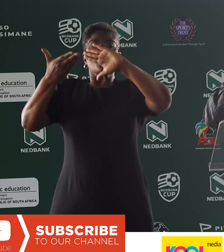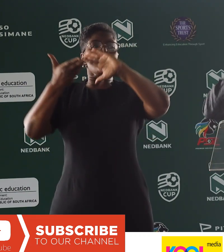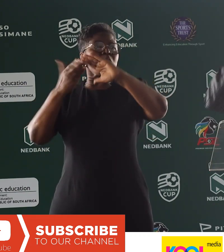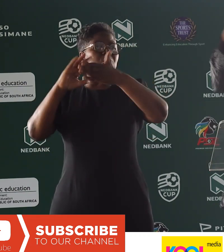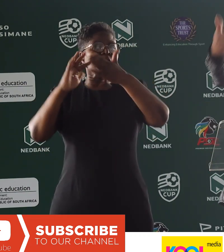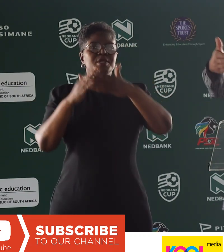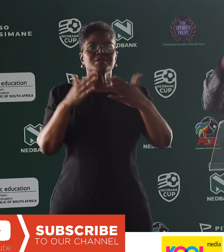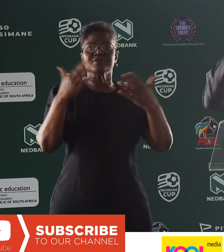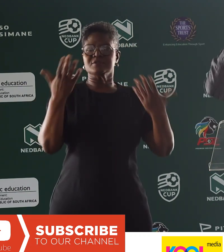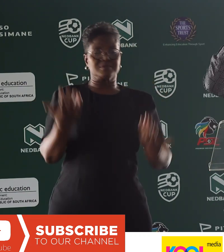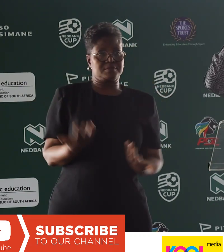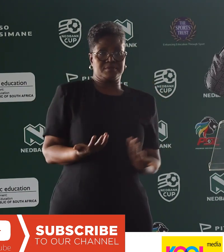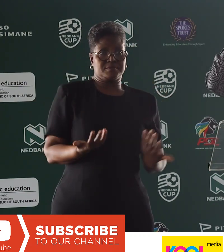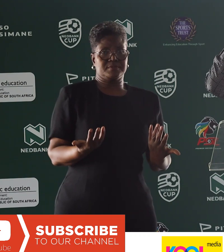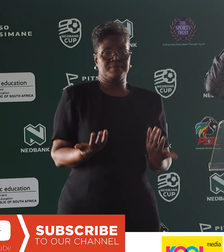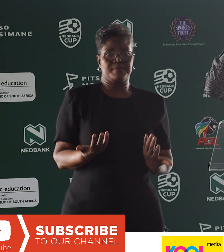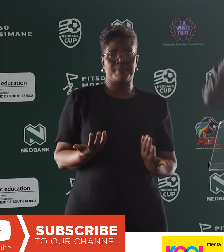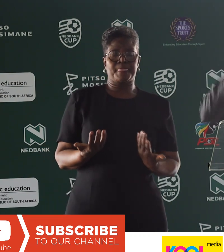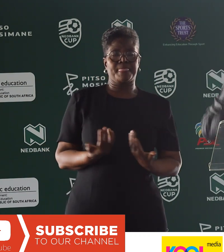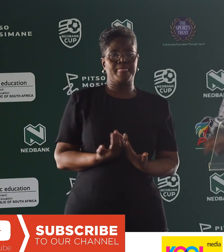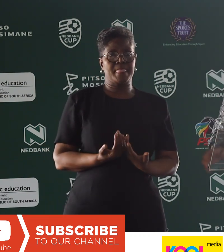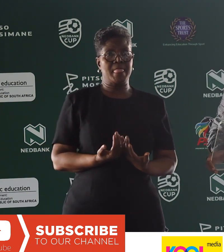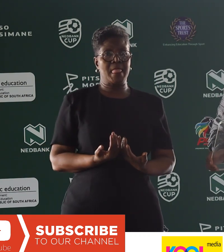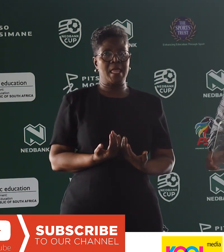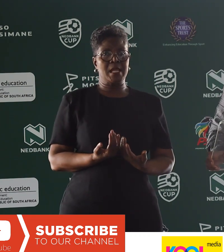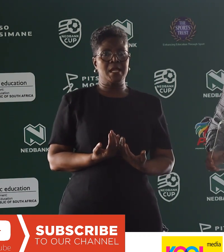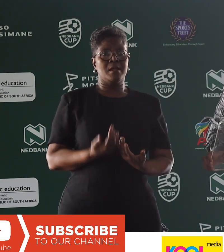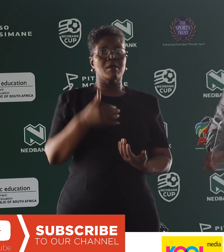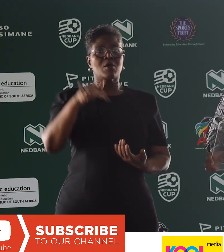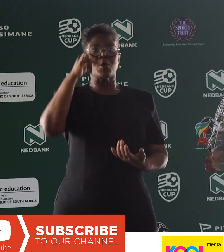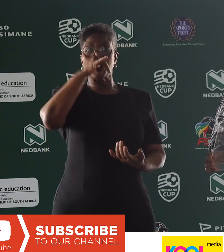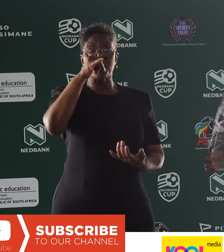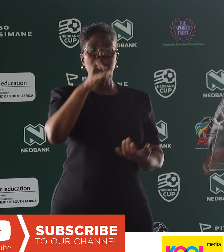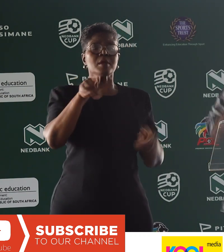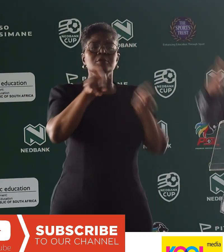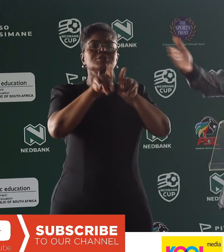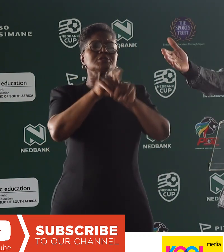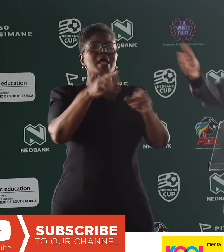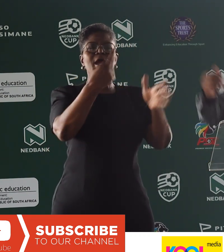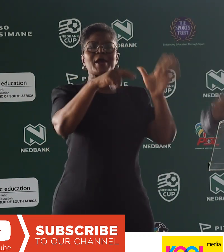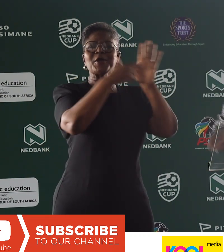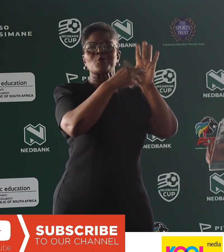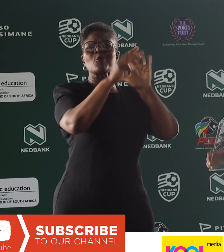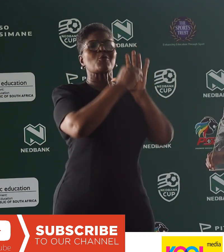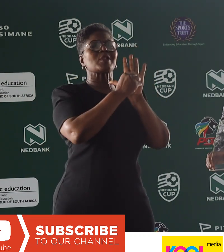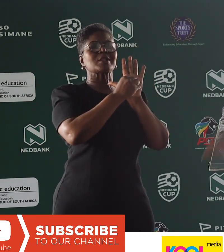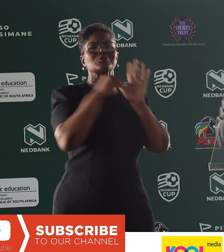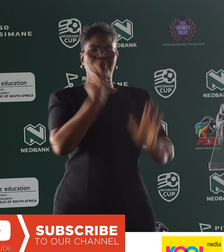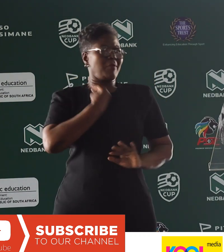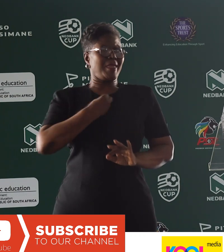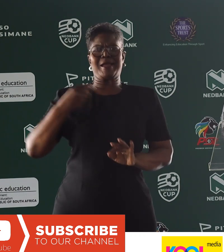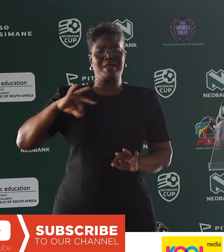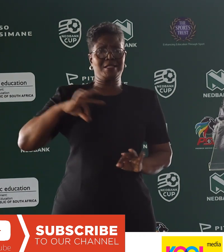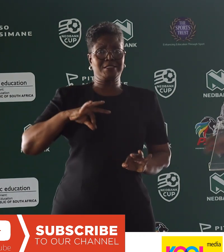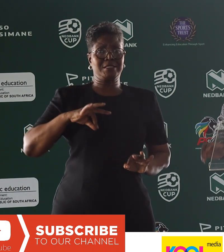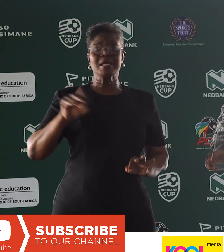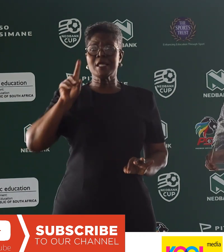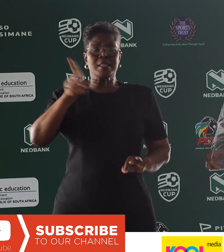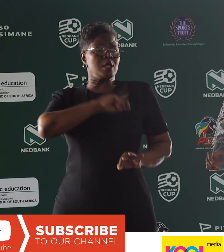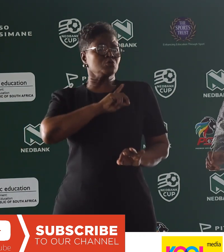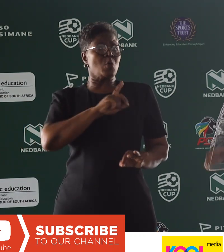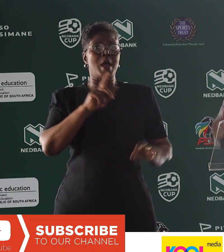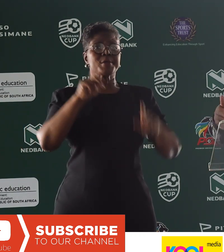the ones I mentioned in Cape Flats. Gangs and criminals are role models to young gangs. That's why when we celebrate